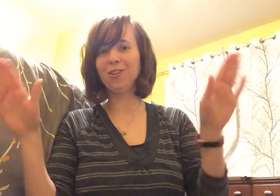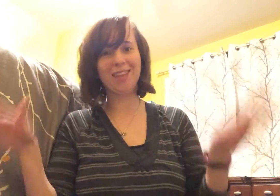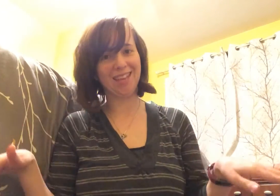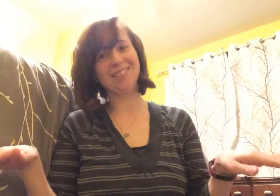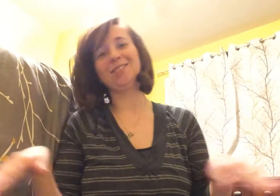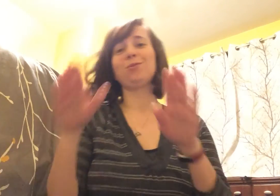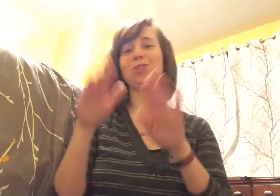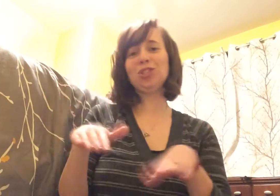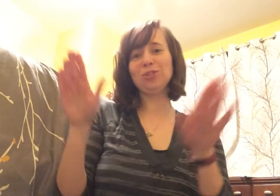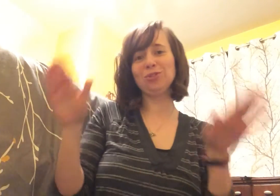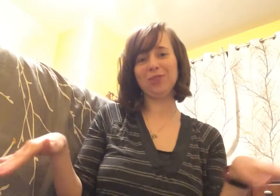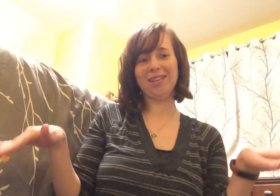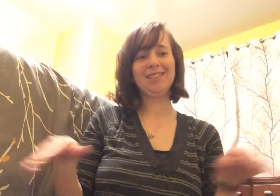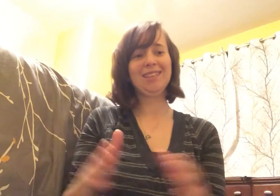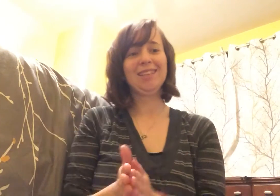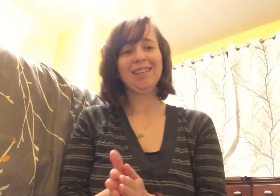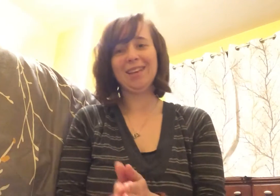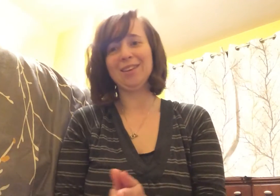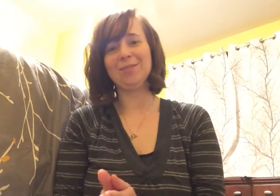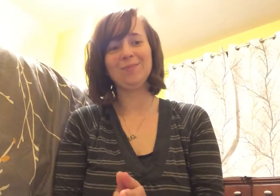the heads. So children.